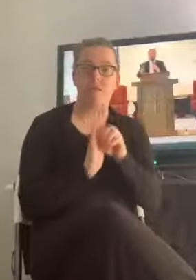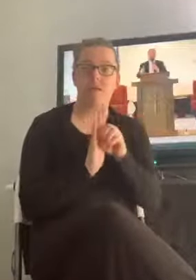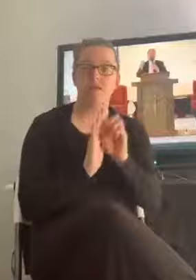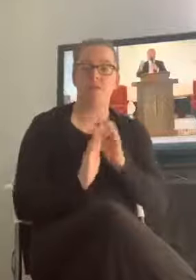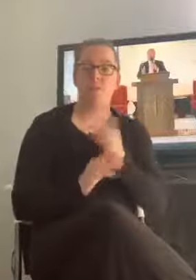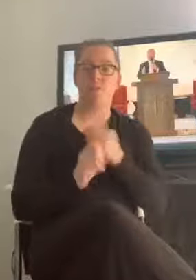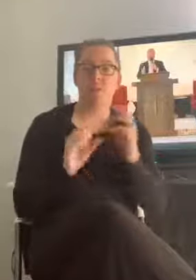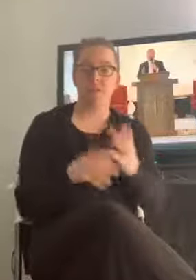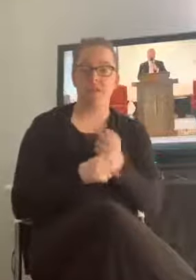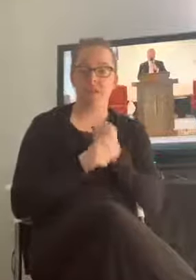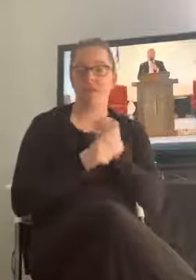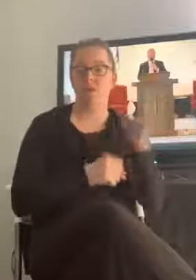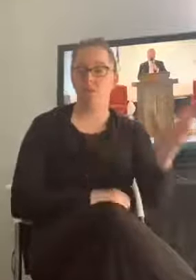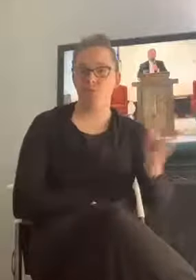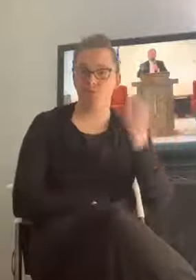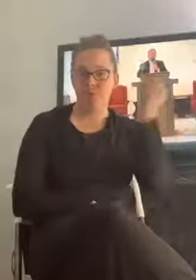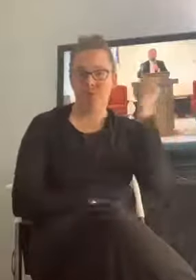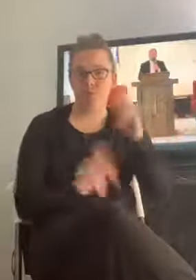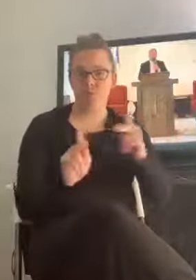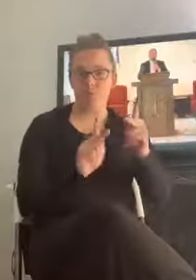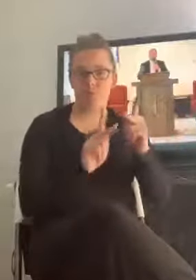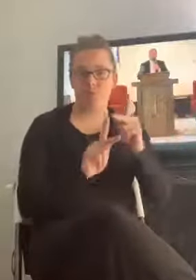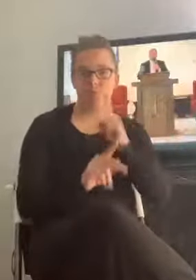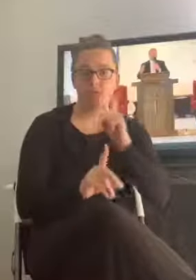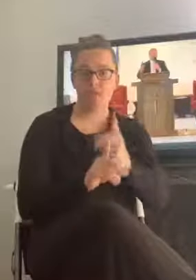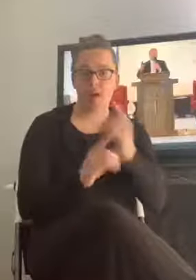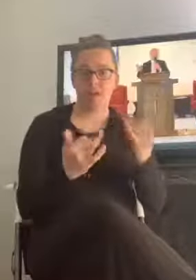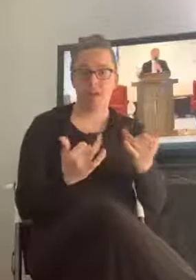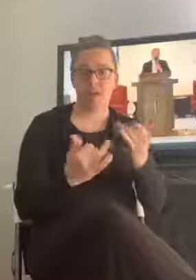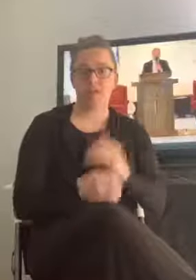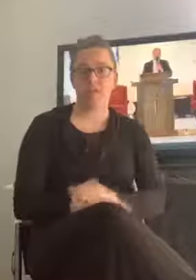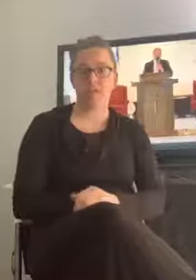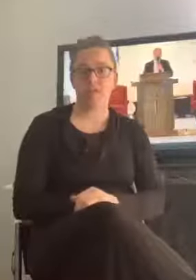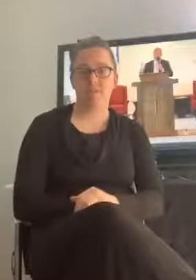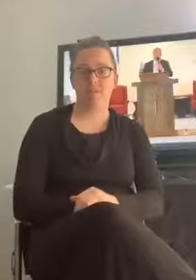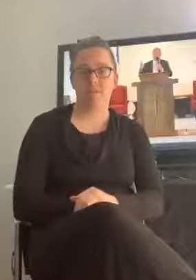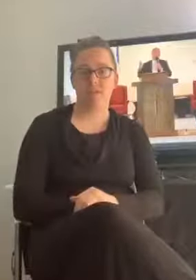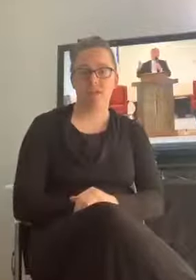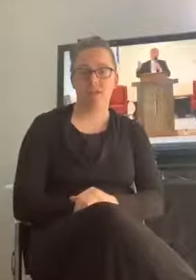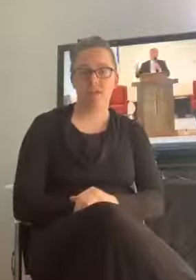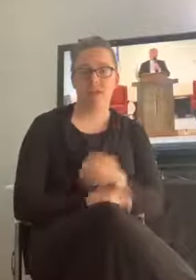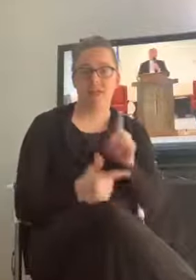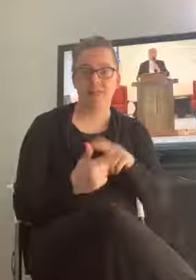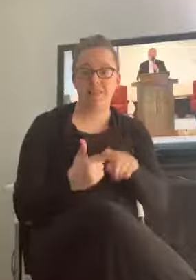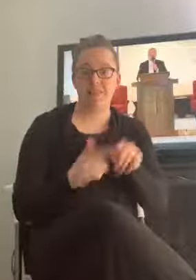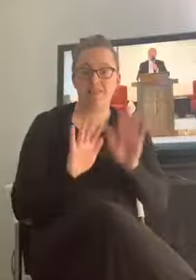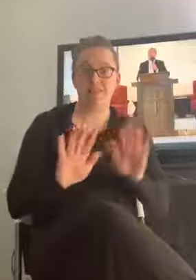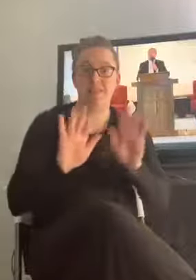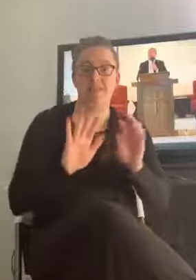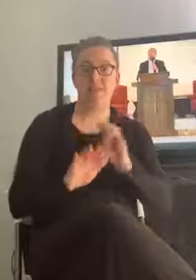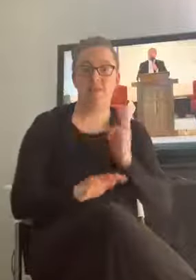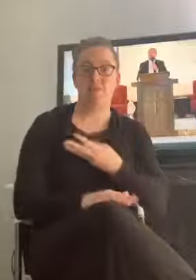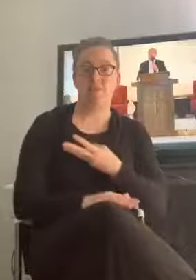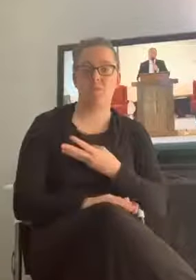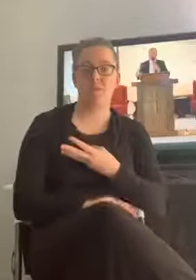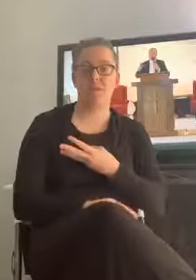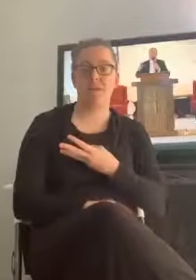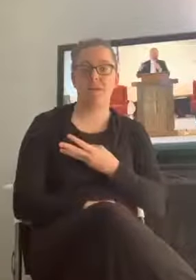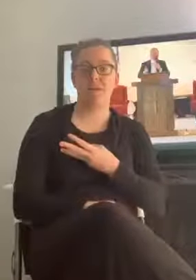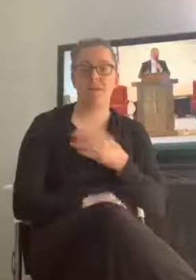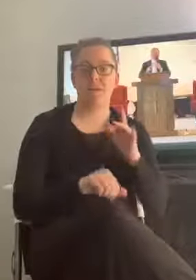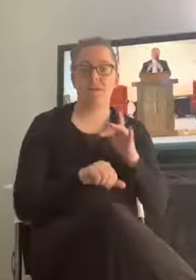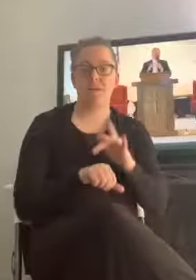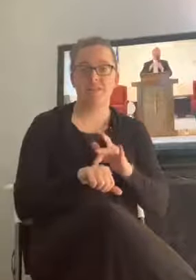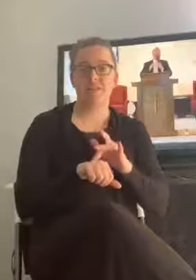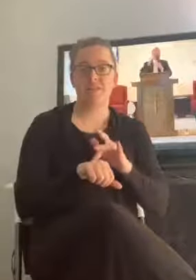can really, really reach people. With the sermon that we had just last Sunday, we reached almost 1,200 views. I've